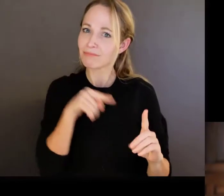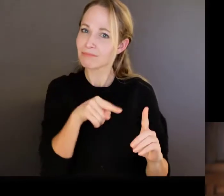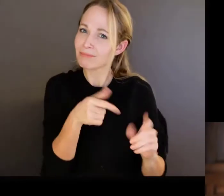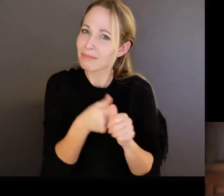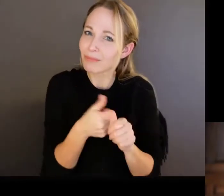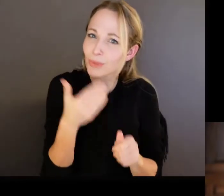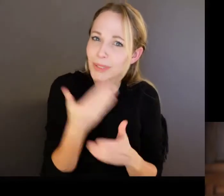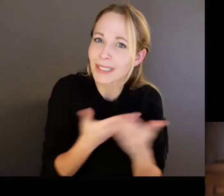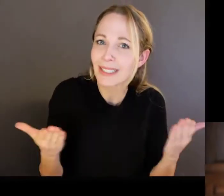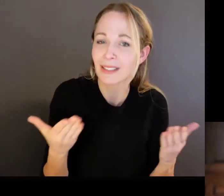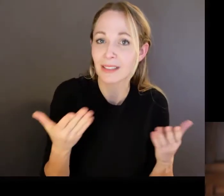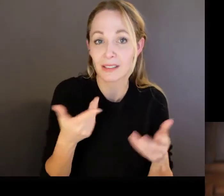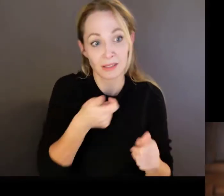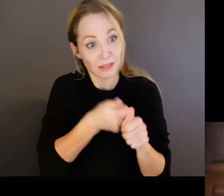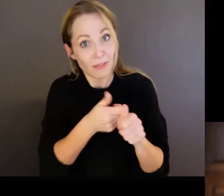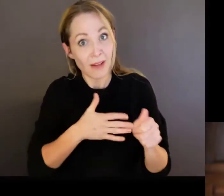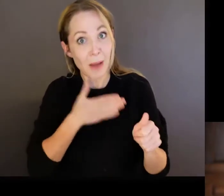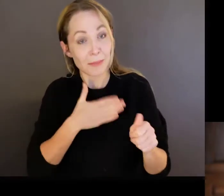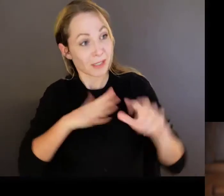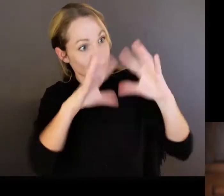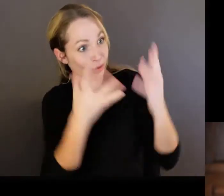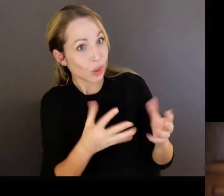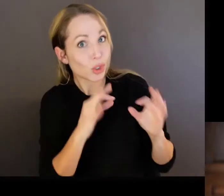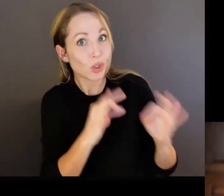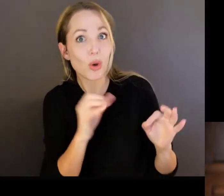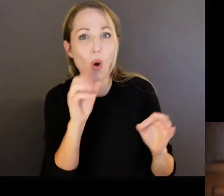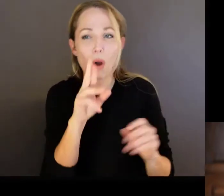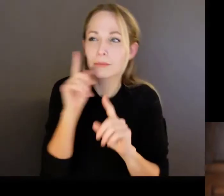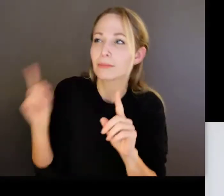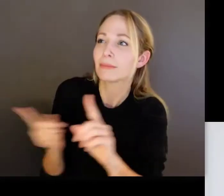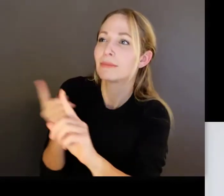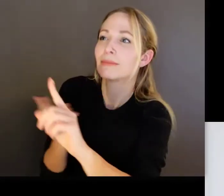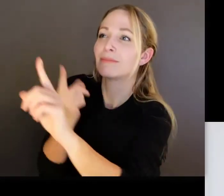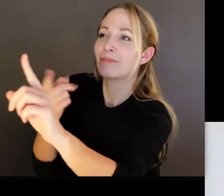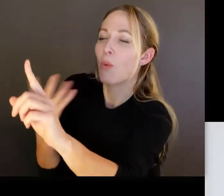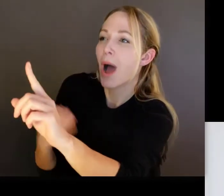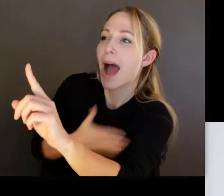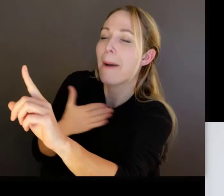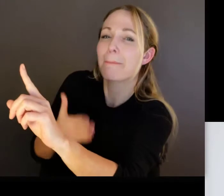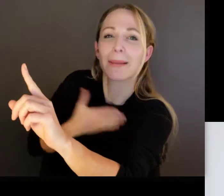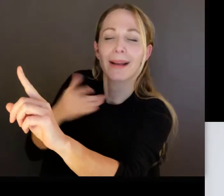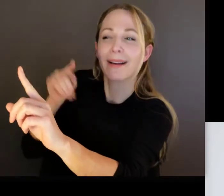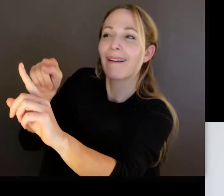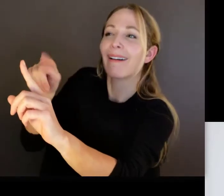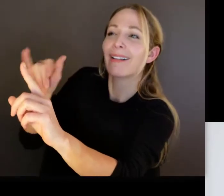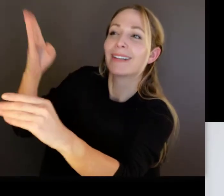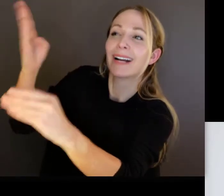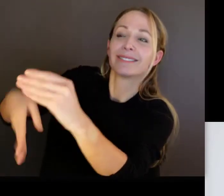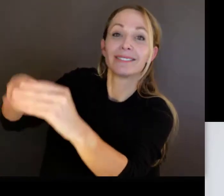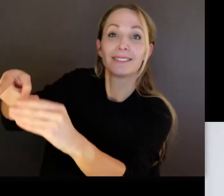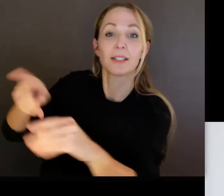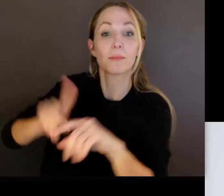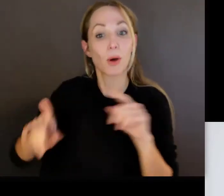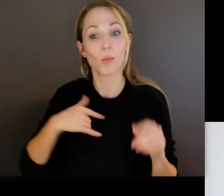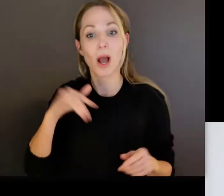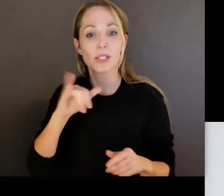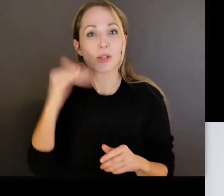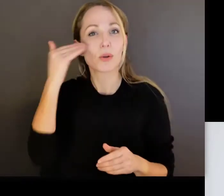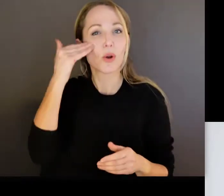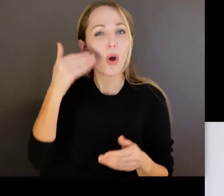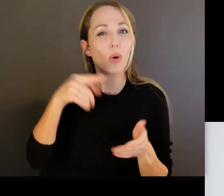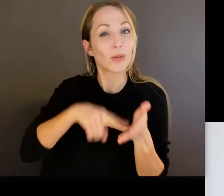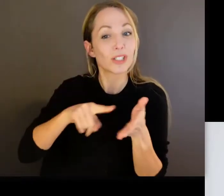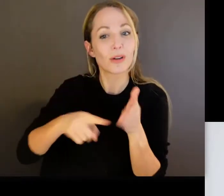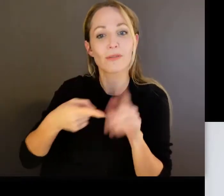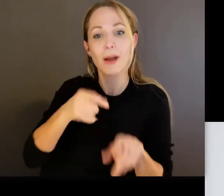whether in and of itself or as a means toward other ends. At the same time, we also know from research by